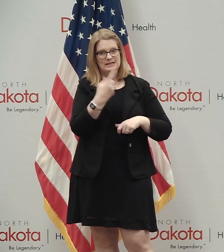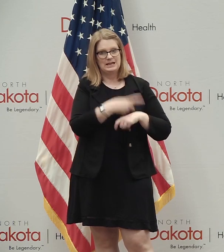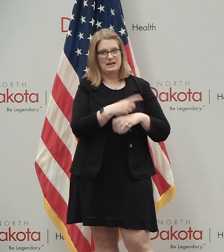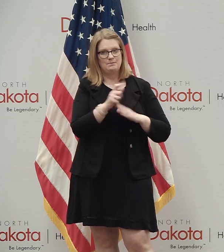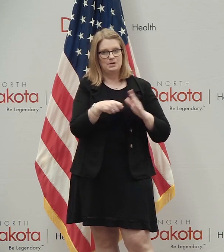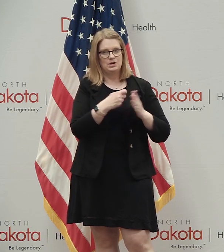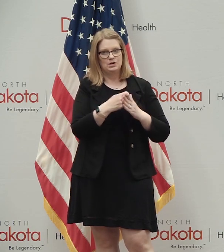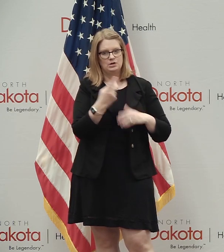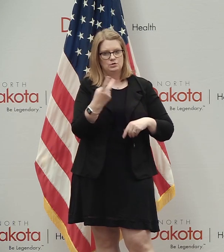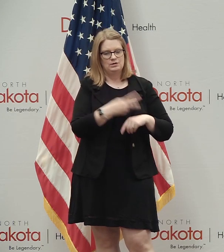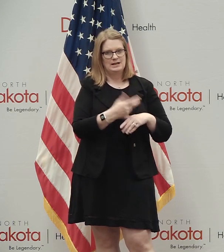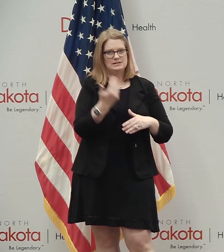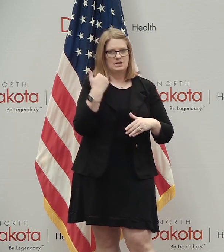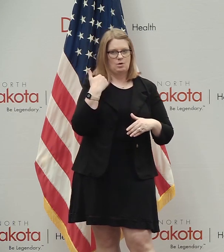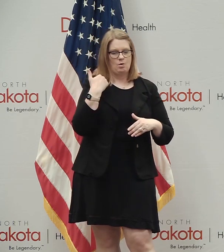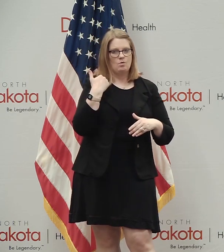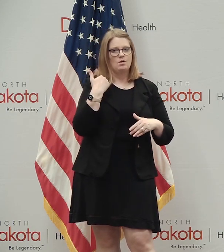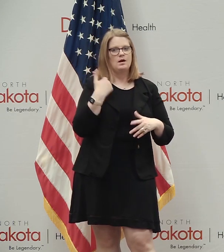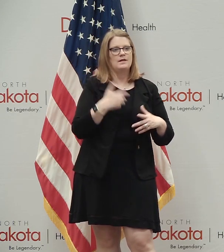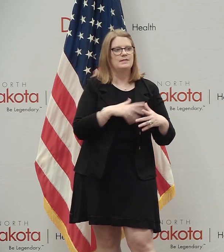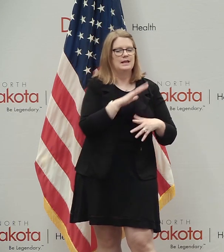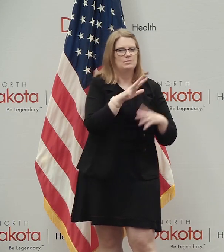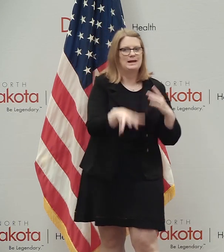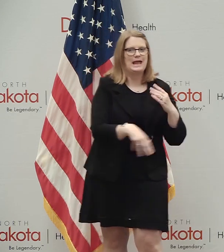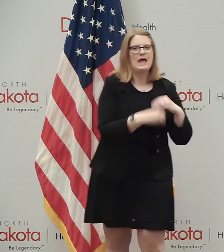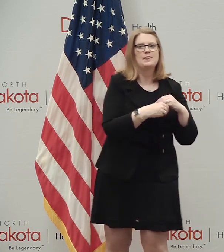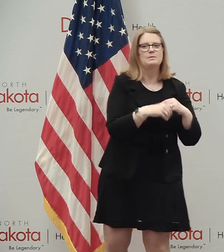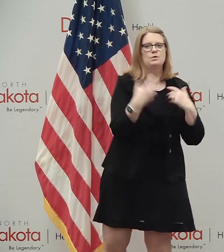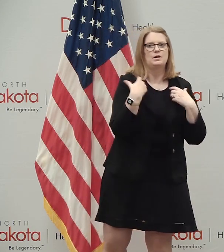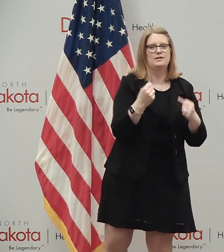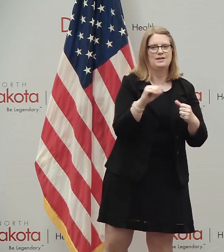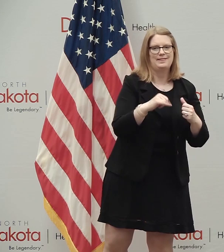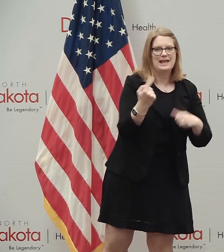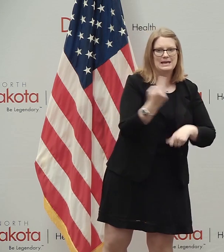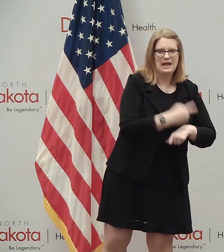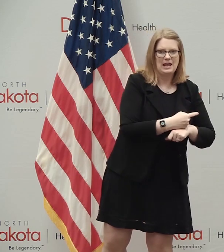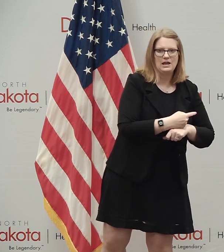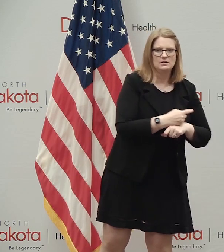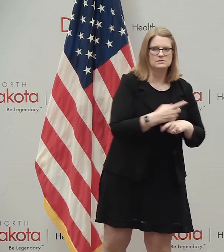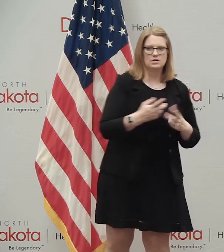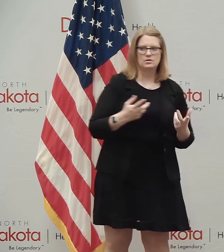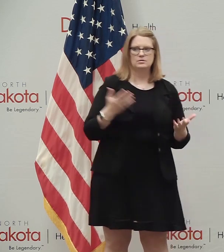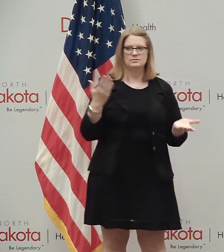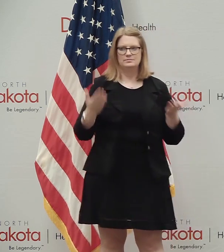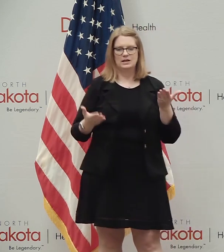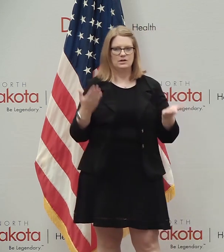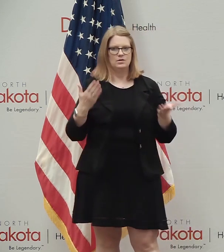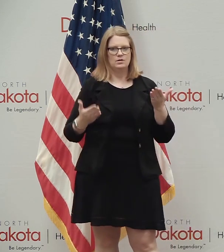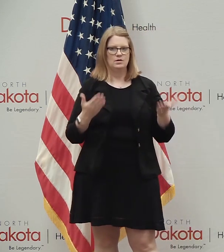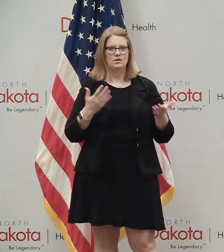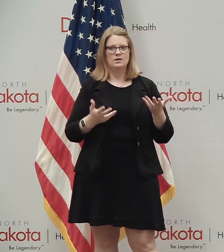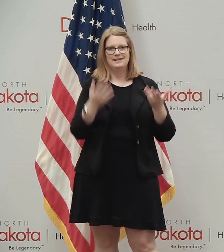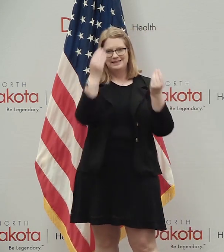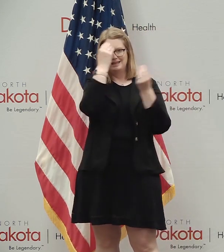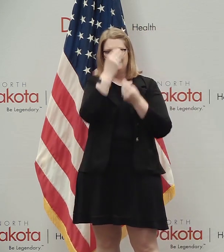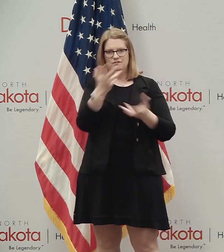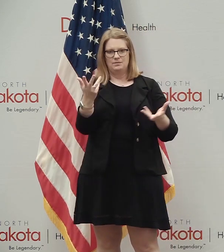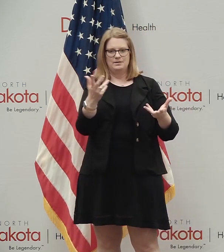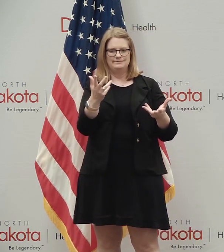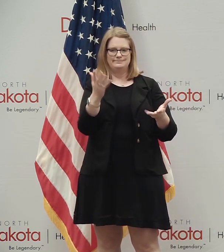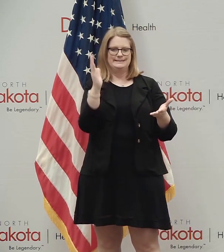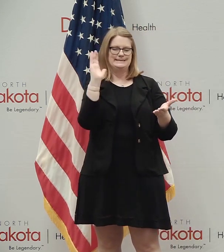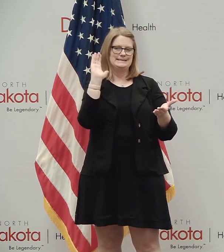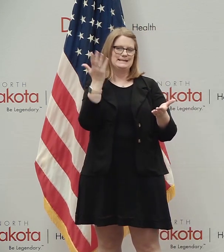ago, then they would go back and they would add them in as recovered on that day. And so again, this is why the data may appear very